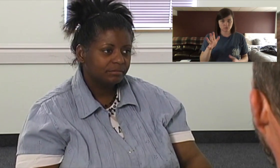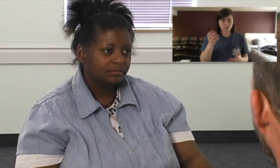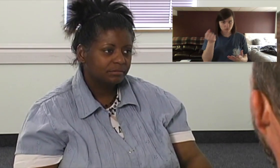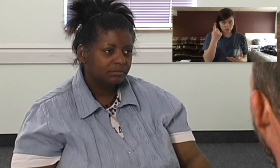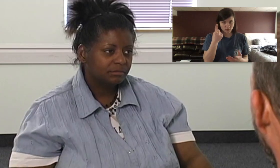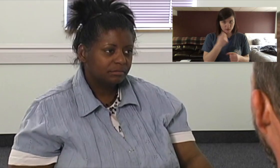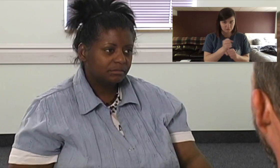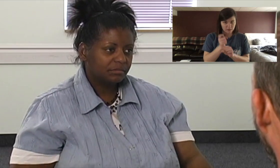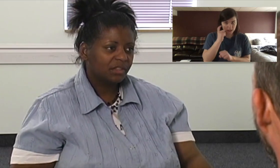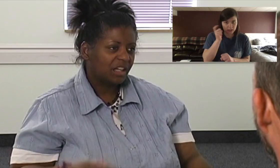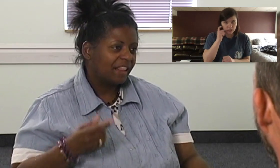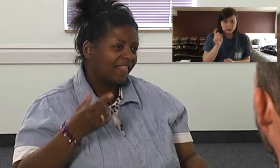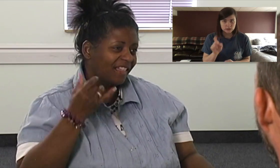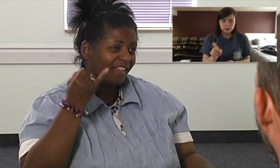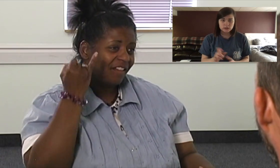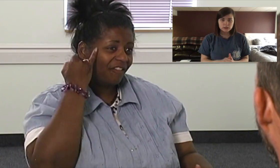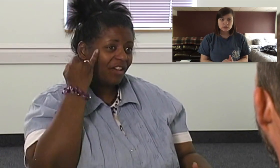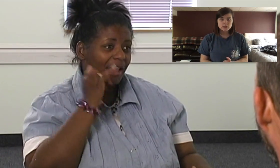Does that kind of make sense?